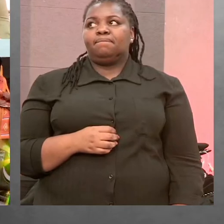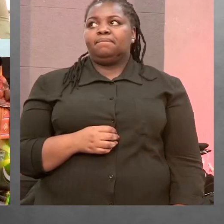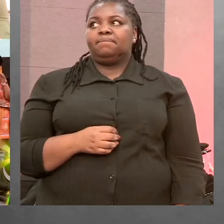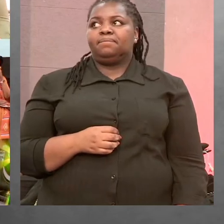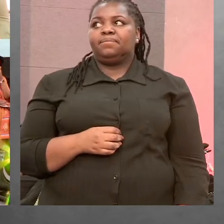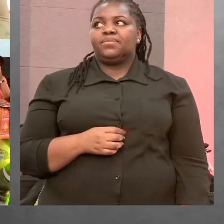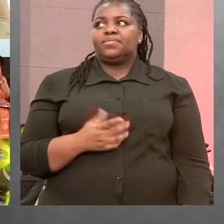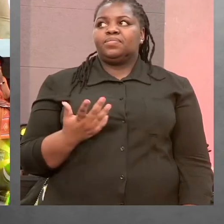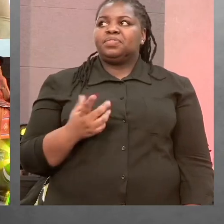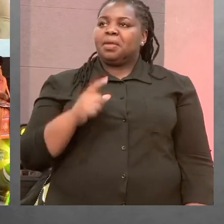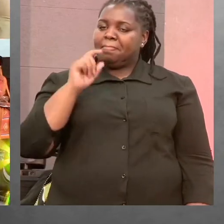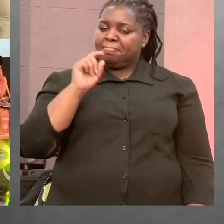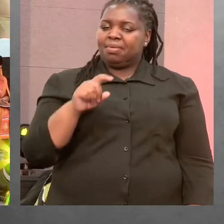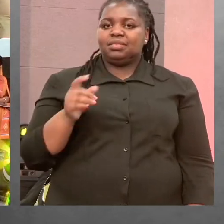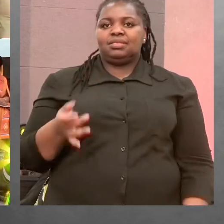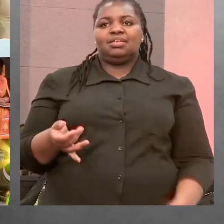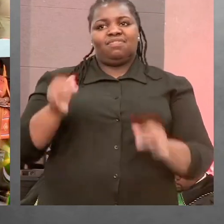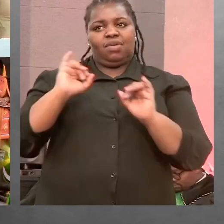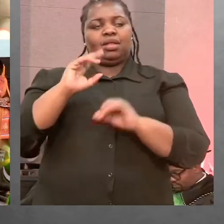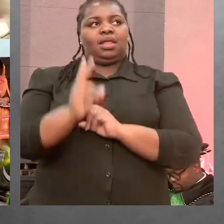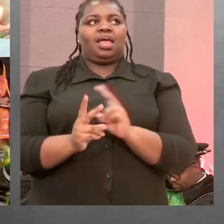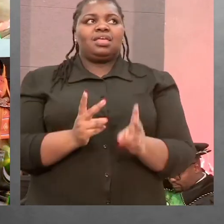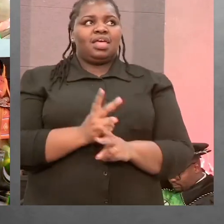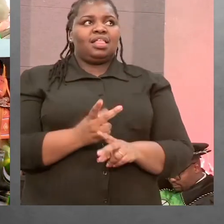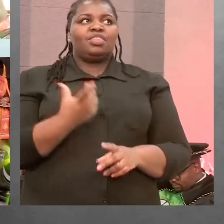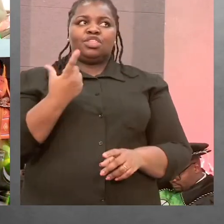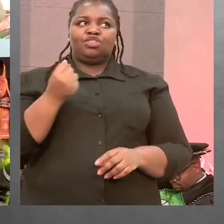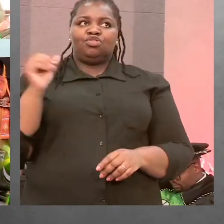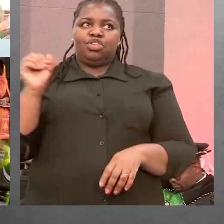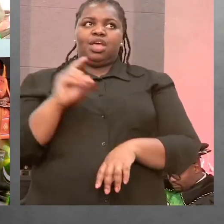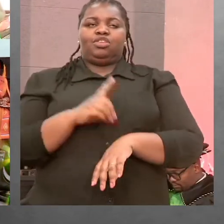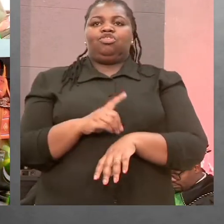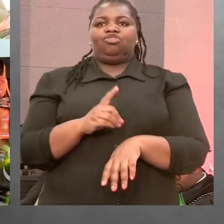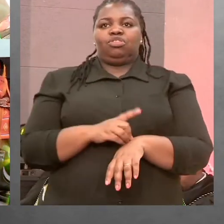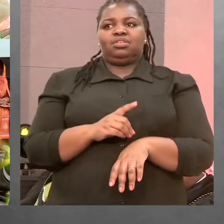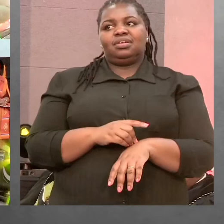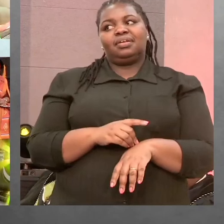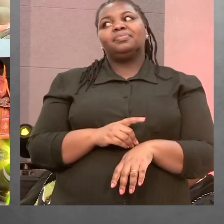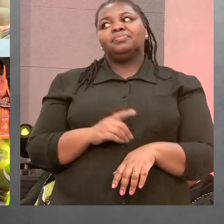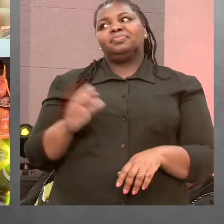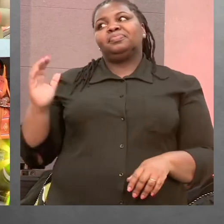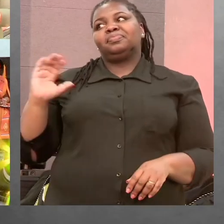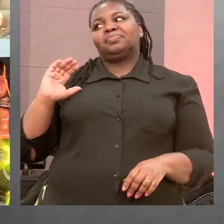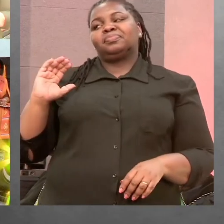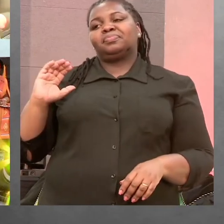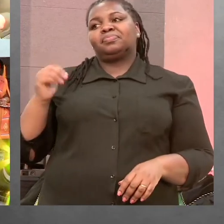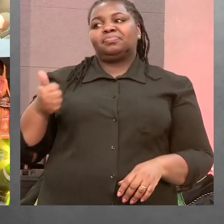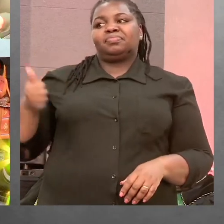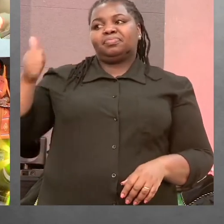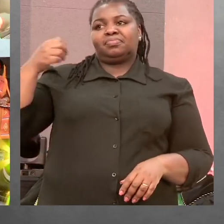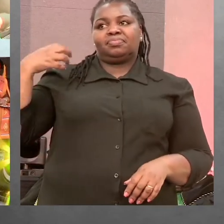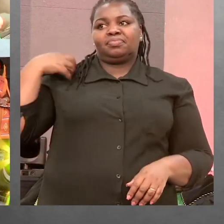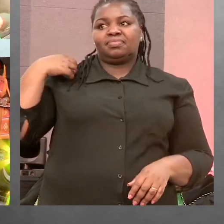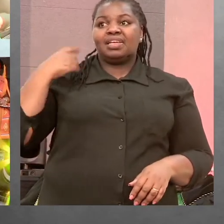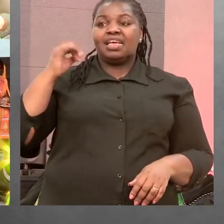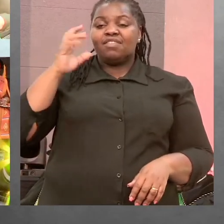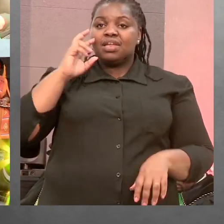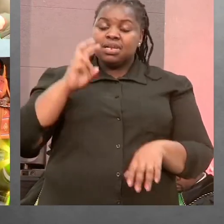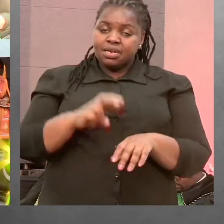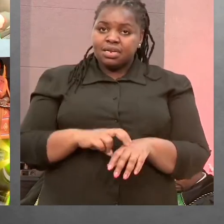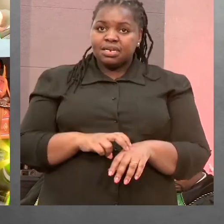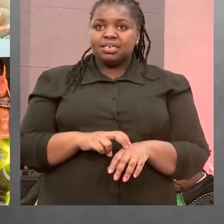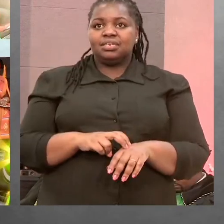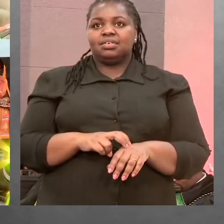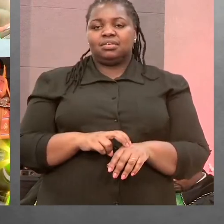49. They must be invited back to do their doctoral degrees, Madam Chancellor. If need be, Madam